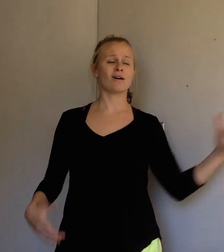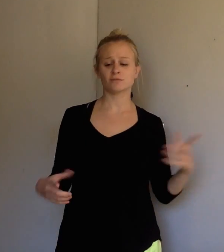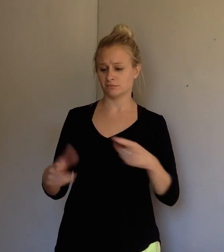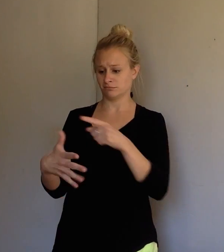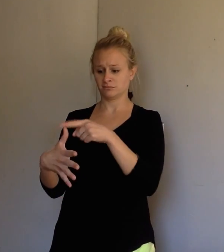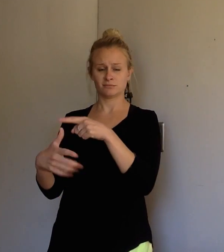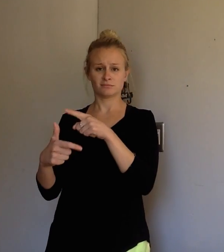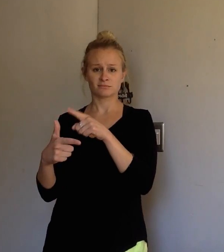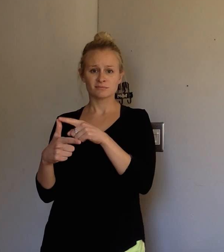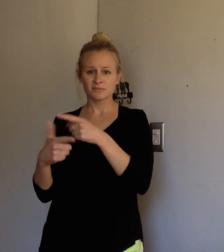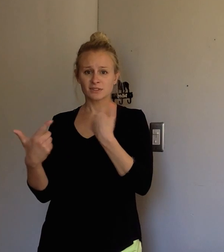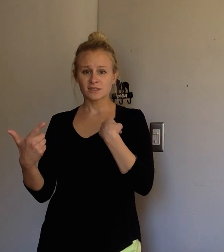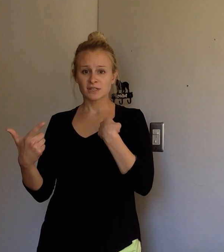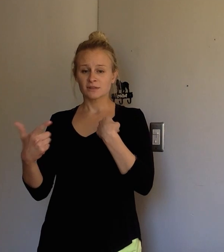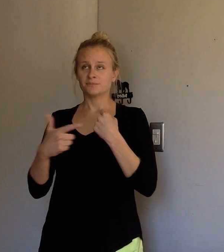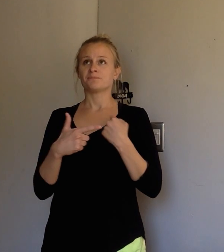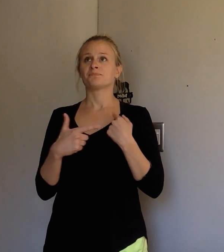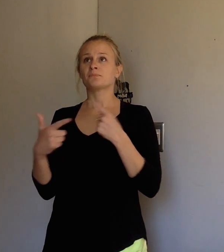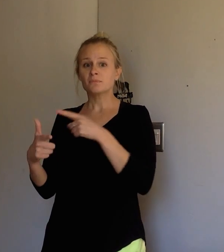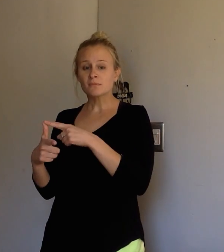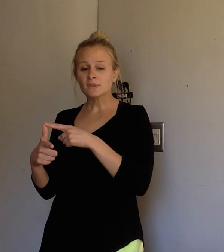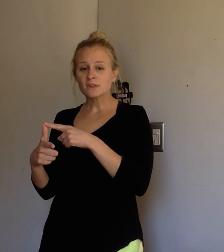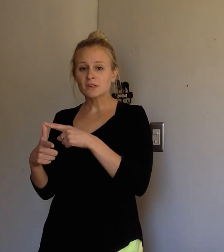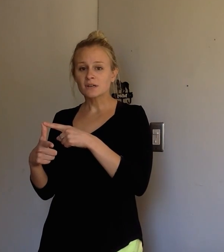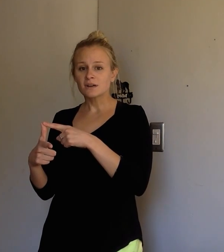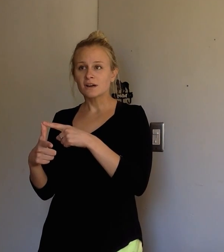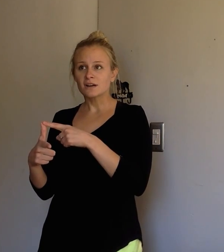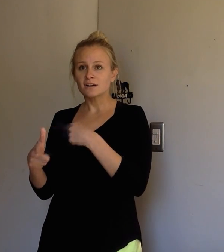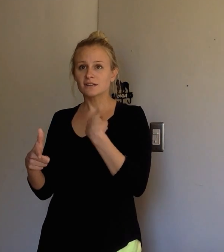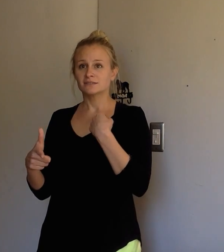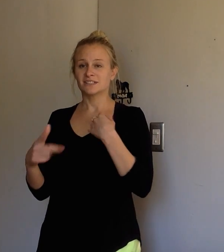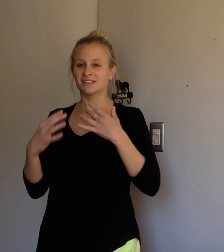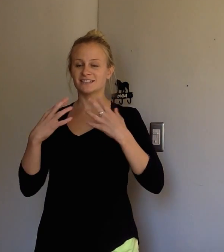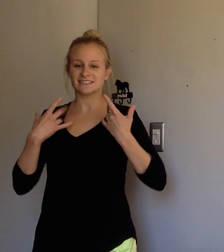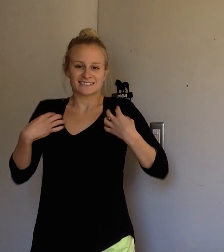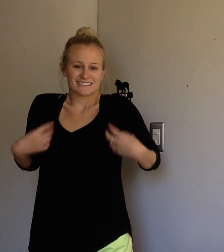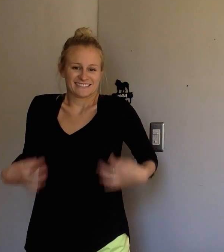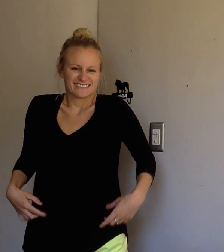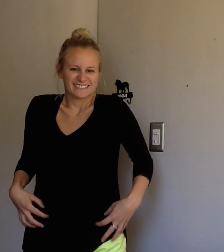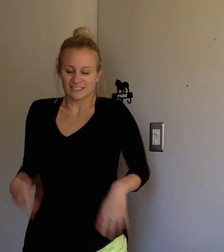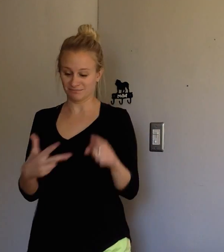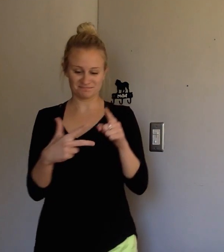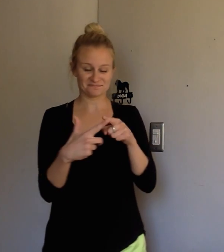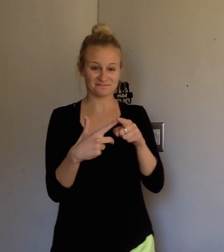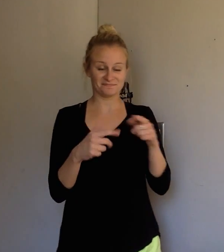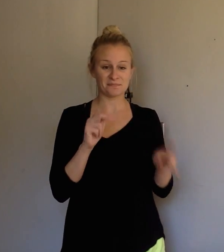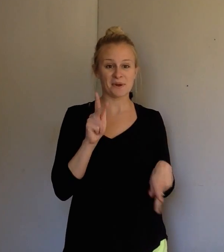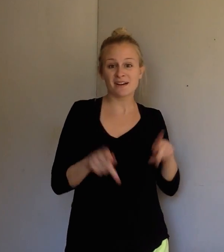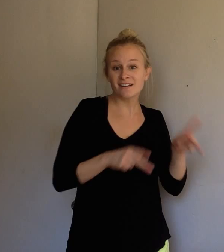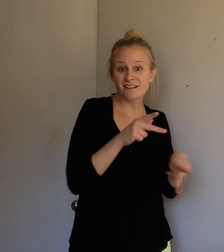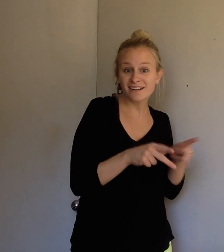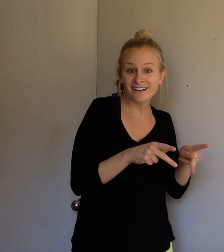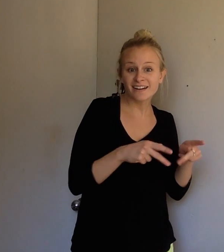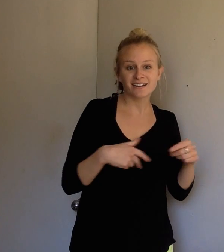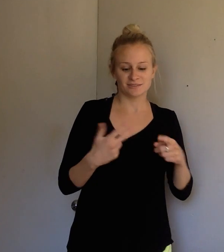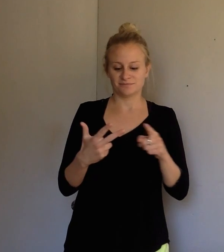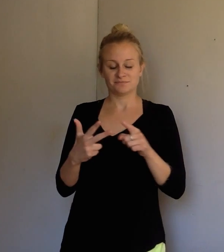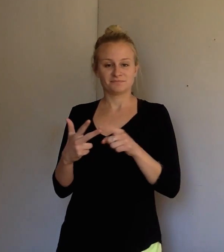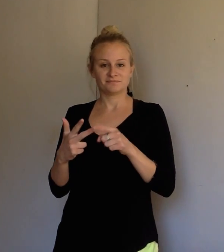You find it associated with play, and all mammals play. And wherever you find it, it's associated with